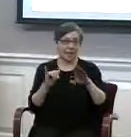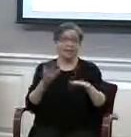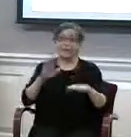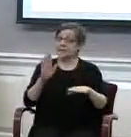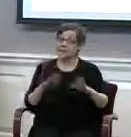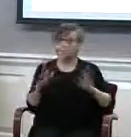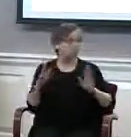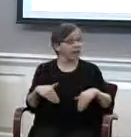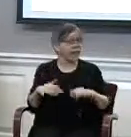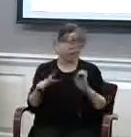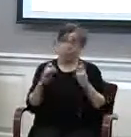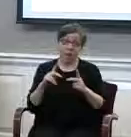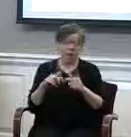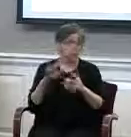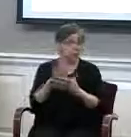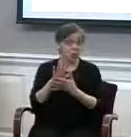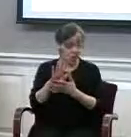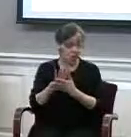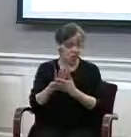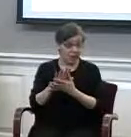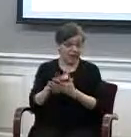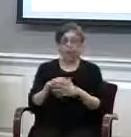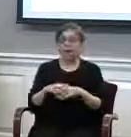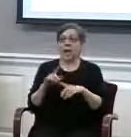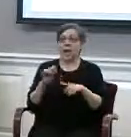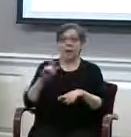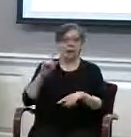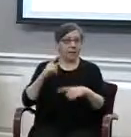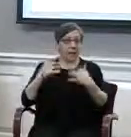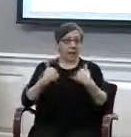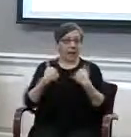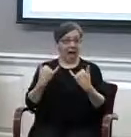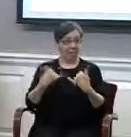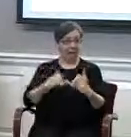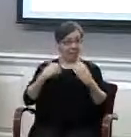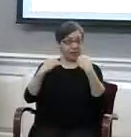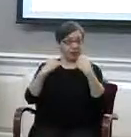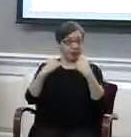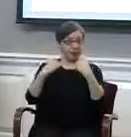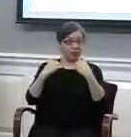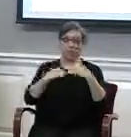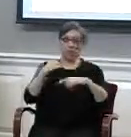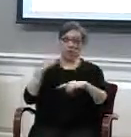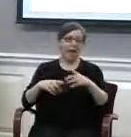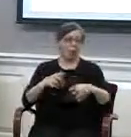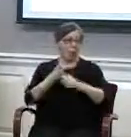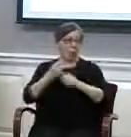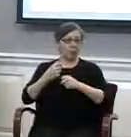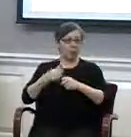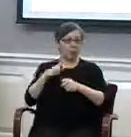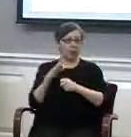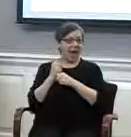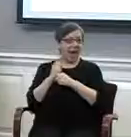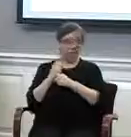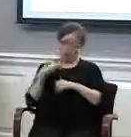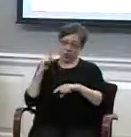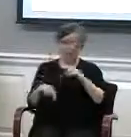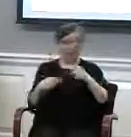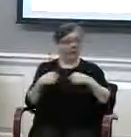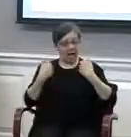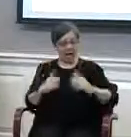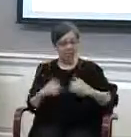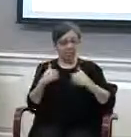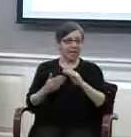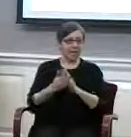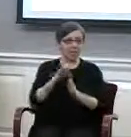late to go back to school, and you can't hold me back now that I've been in school, you can never hold me back, I can be whoever I